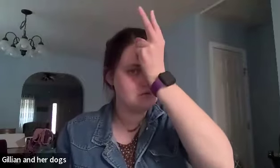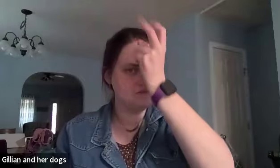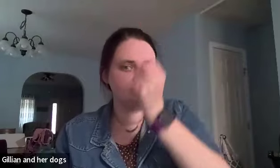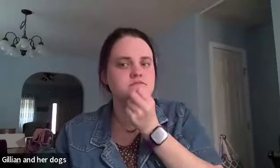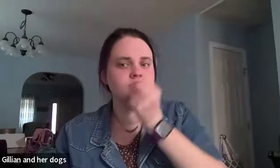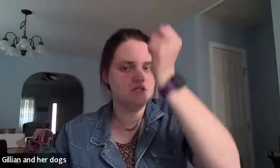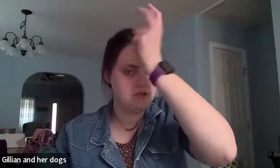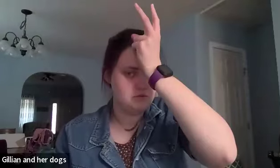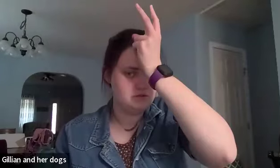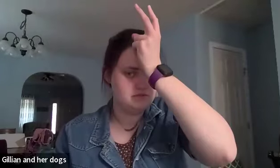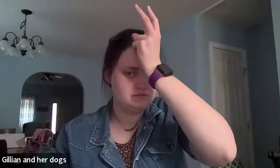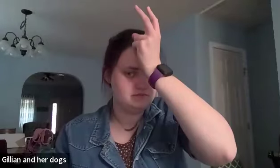Goat, goat.